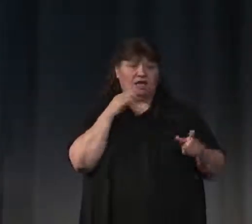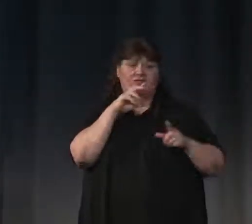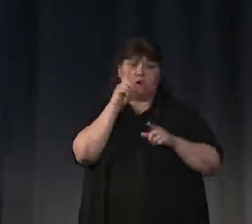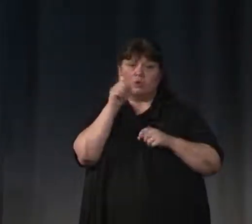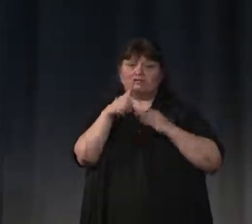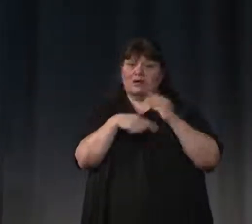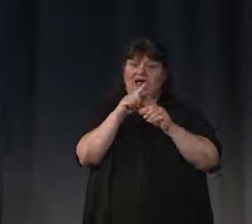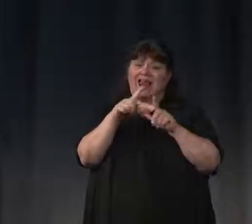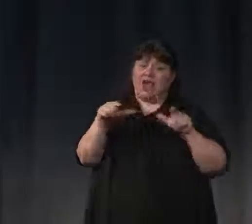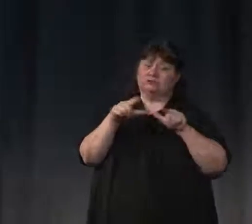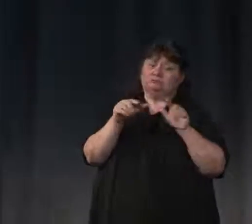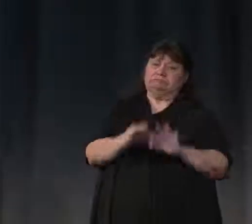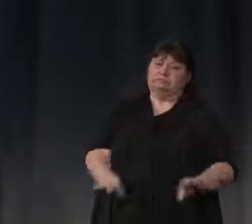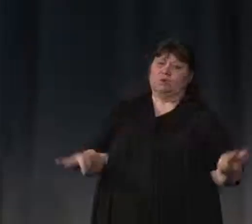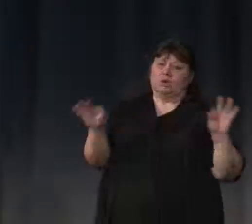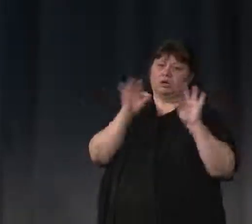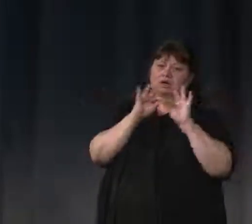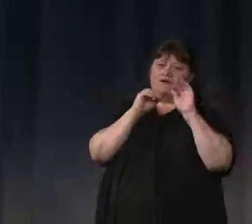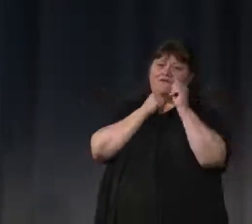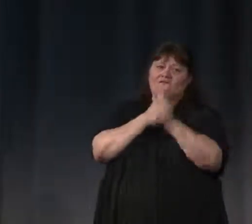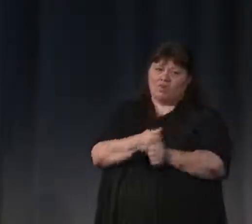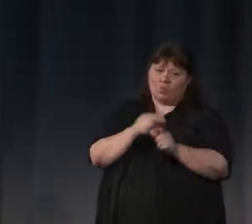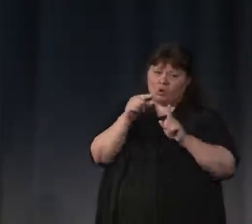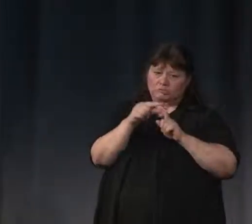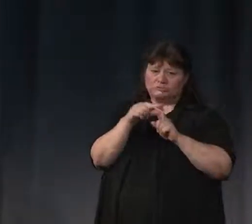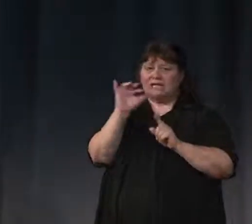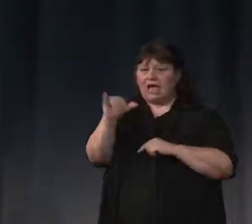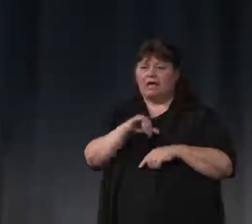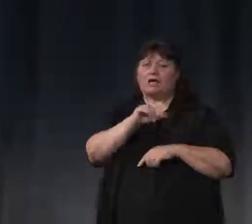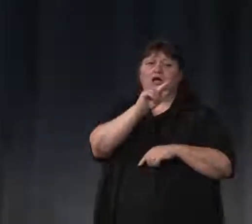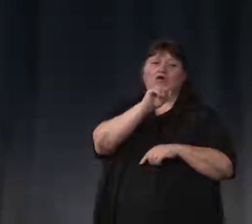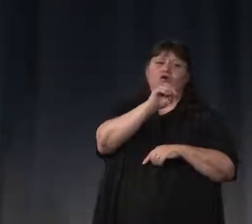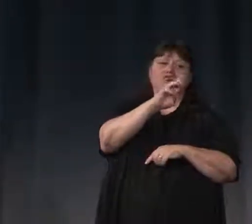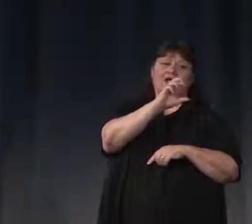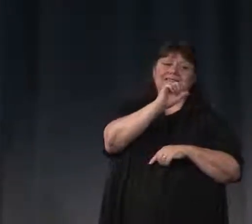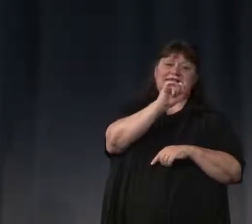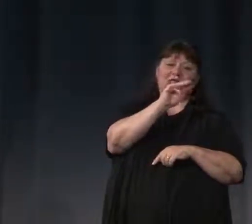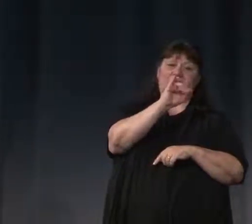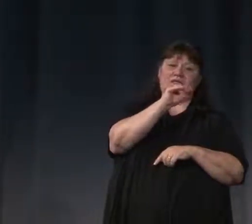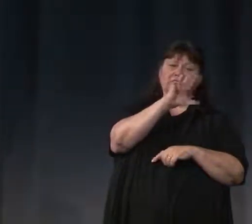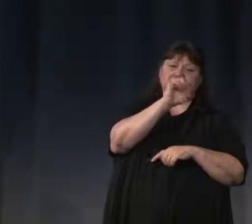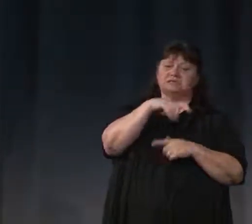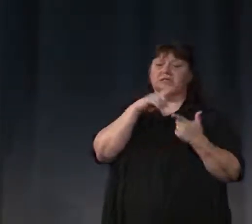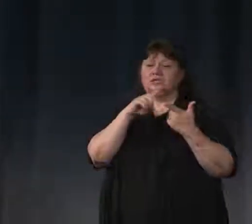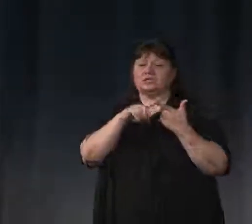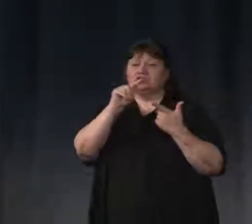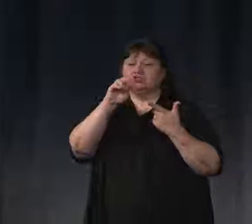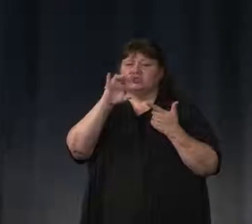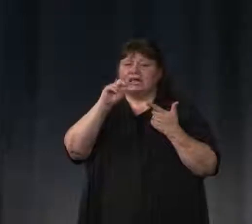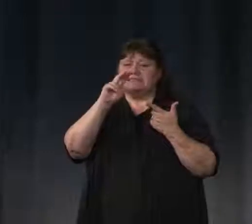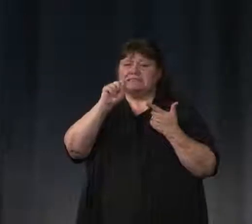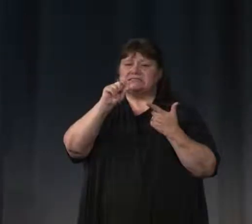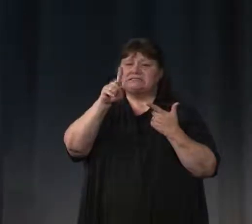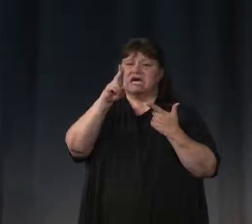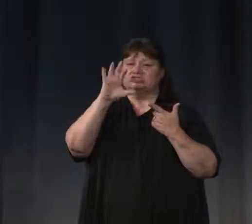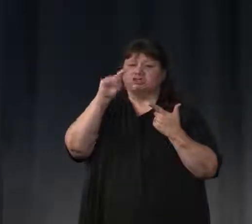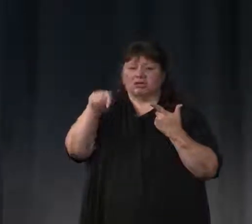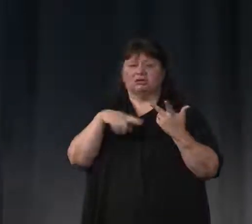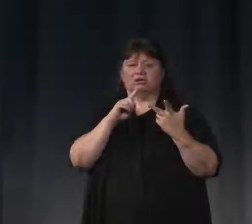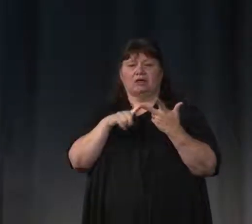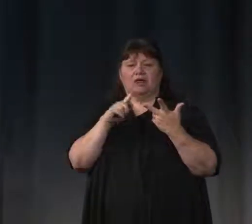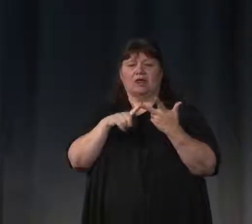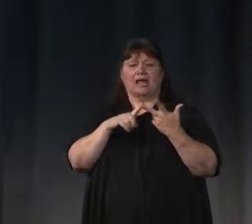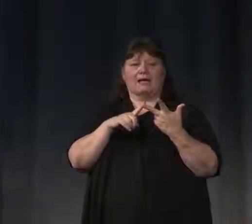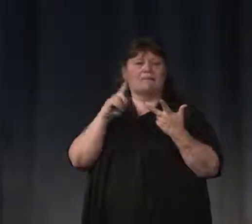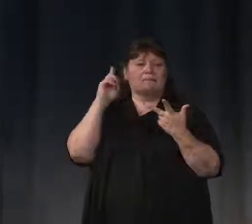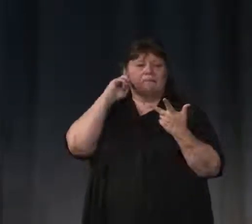is tremendously important, following words like resonance, words like transduction, words like modulation. All of those things sort of, I